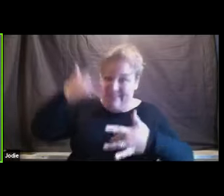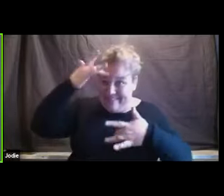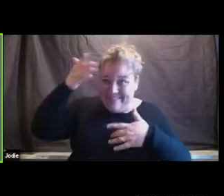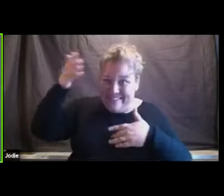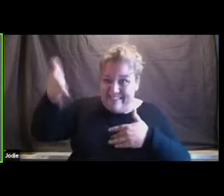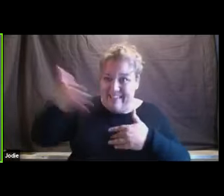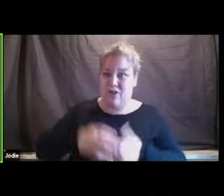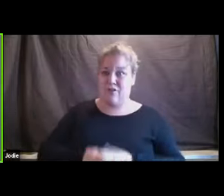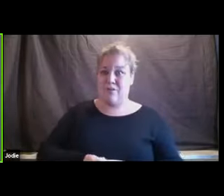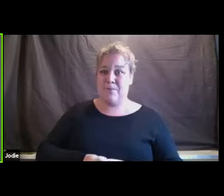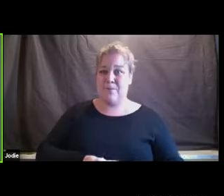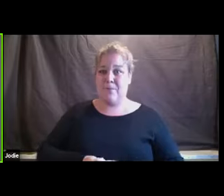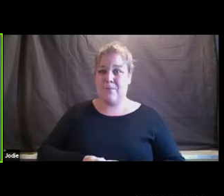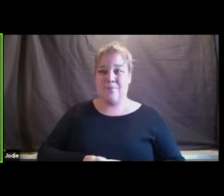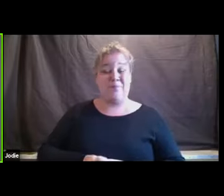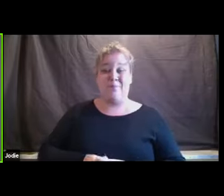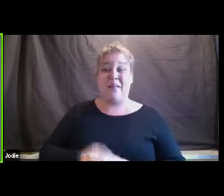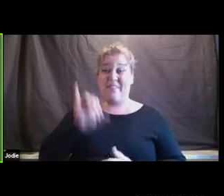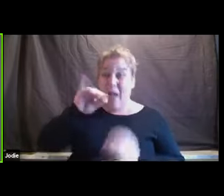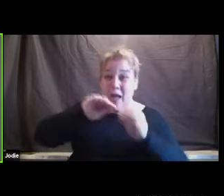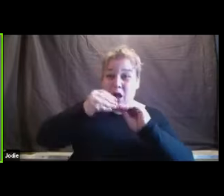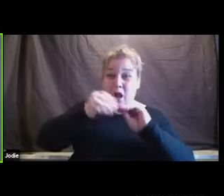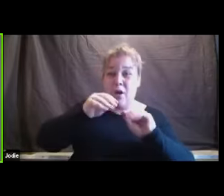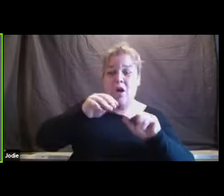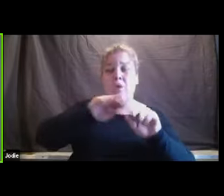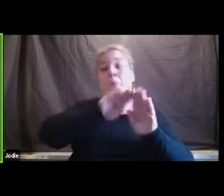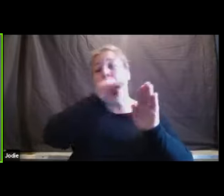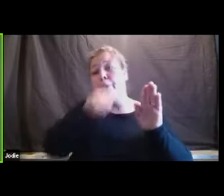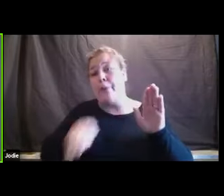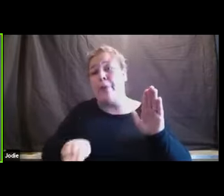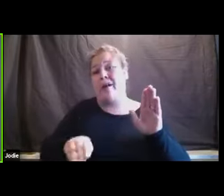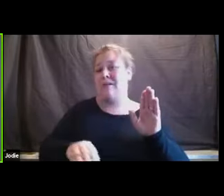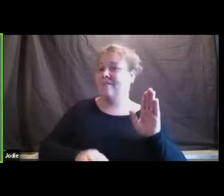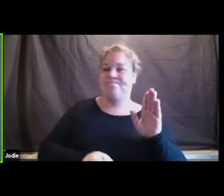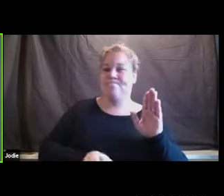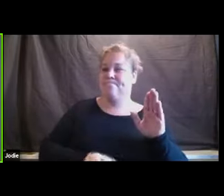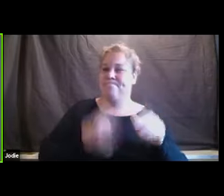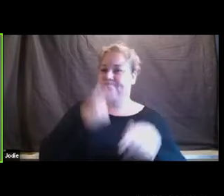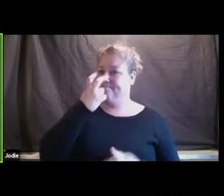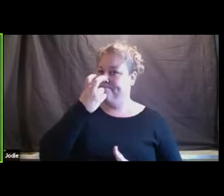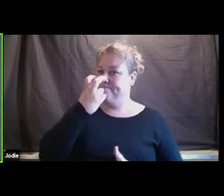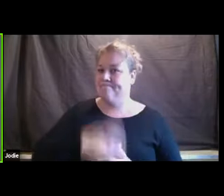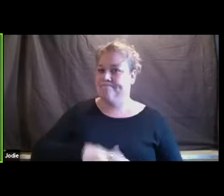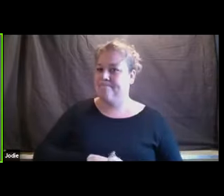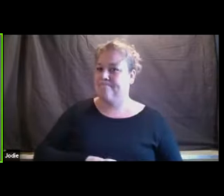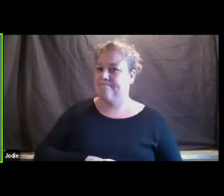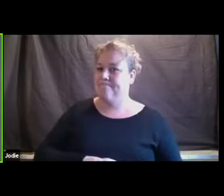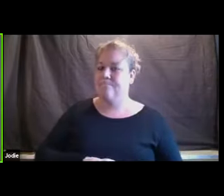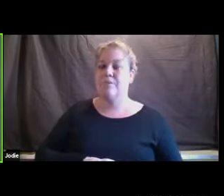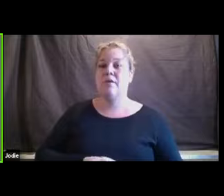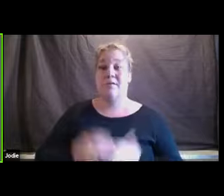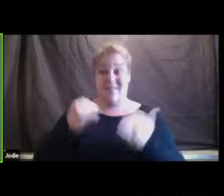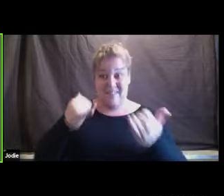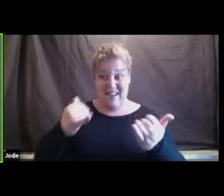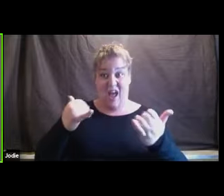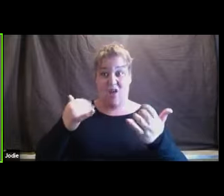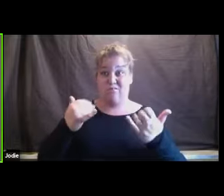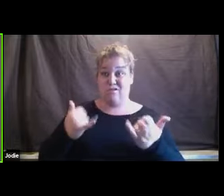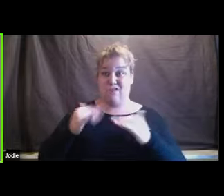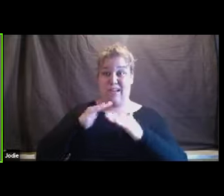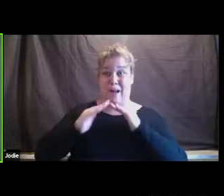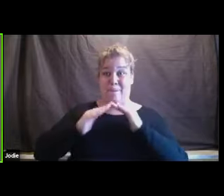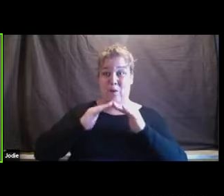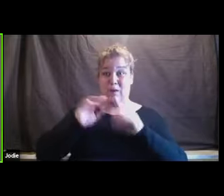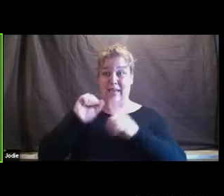of virus activity going down, especially given the, the current community situation, again,